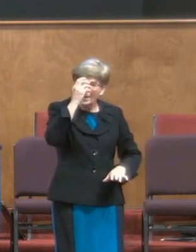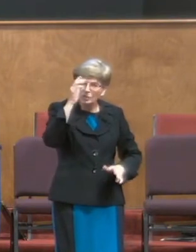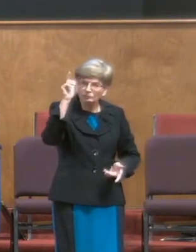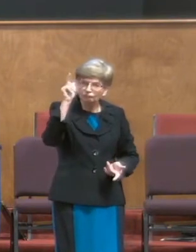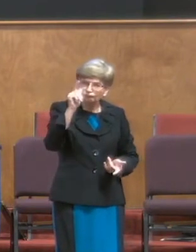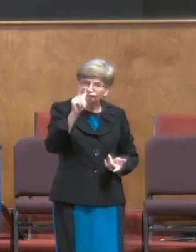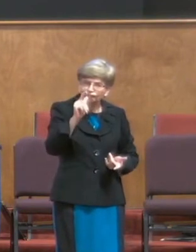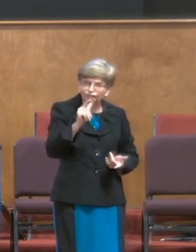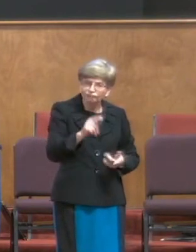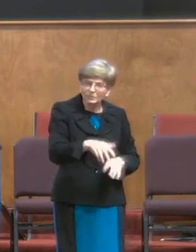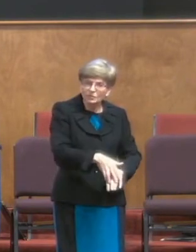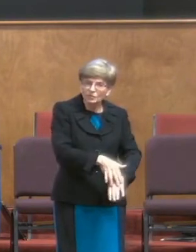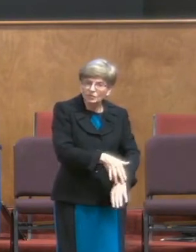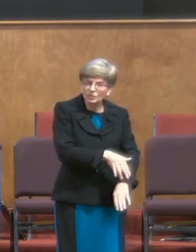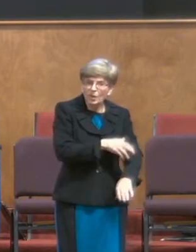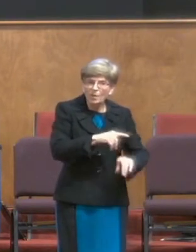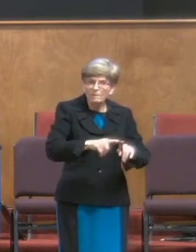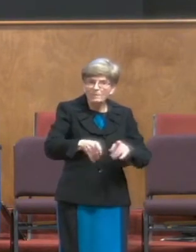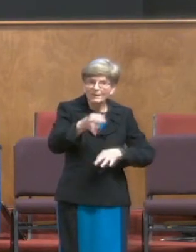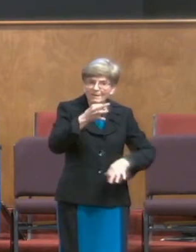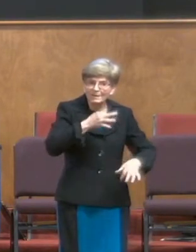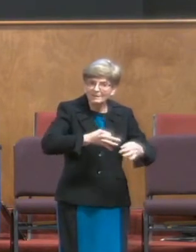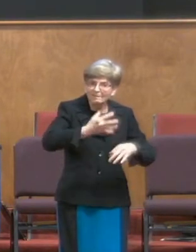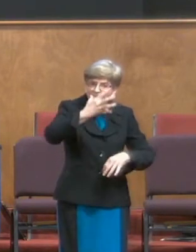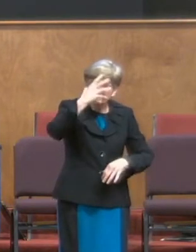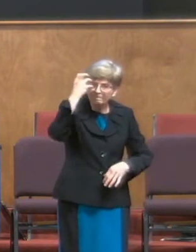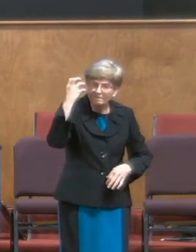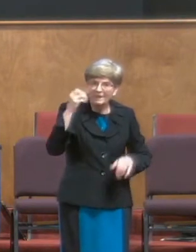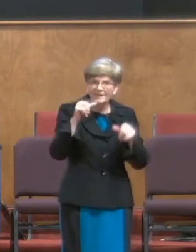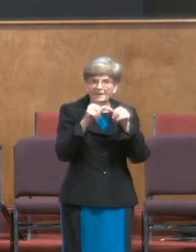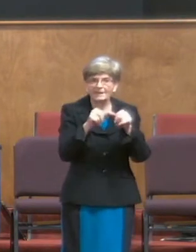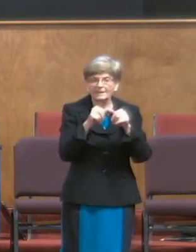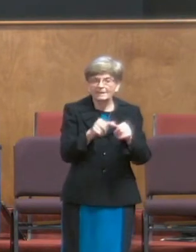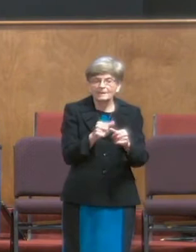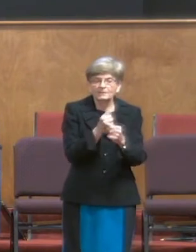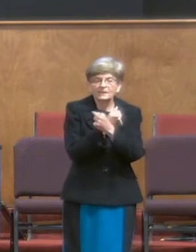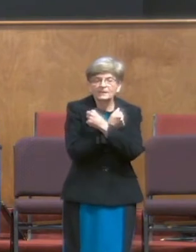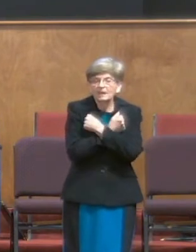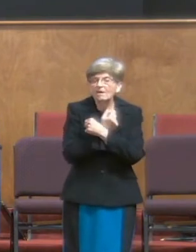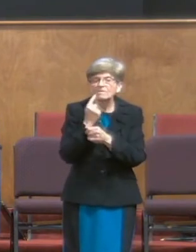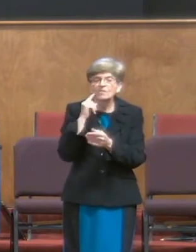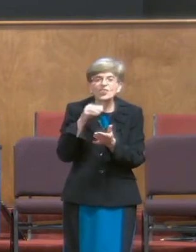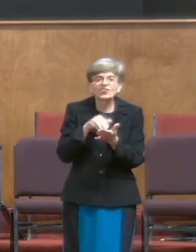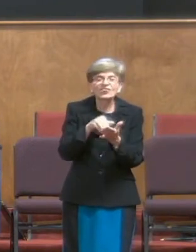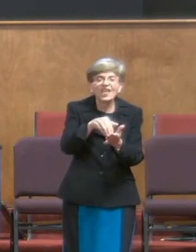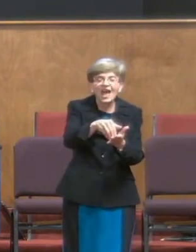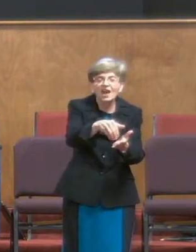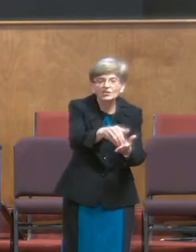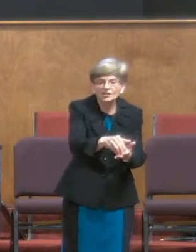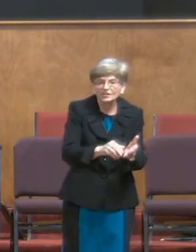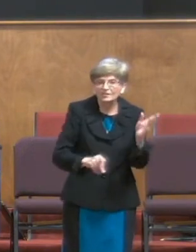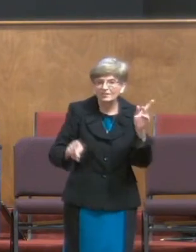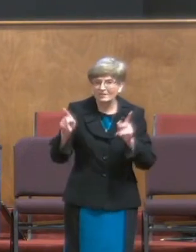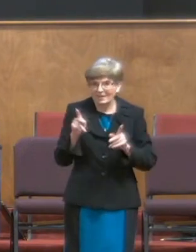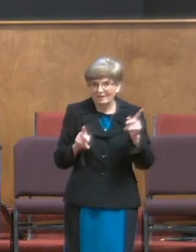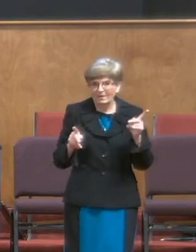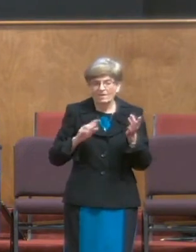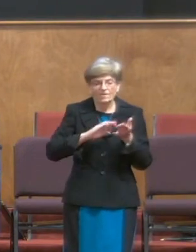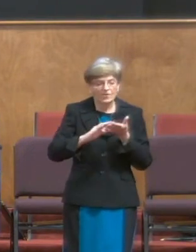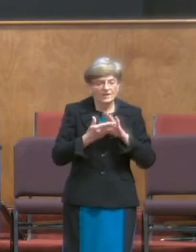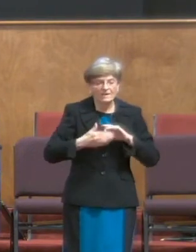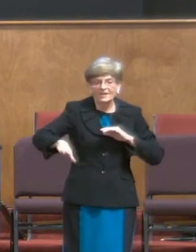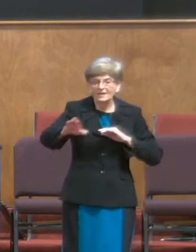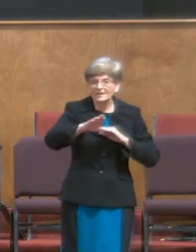in steadfast love and faithfulness, keeping steadfast love for thousands, forgiving iniquity and